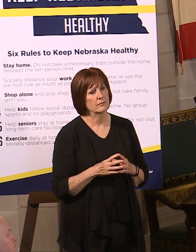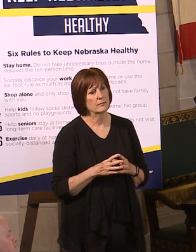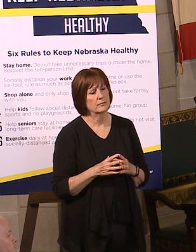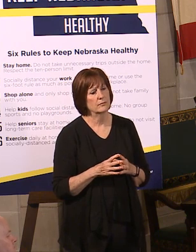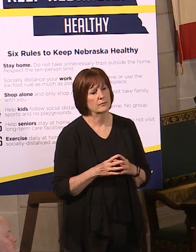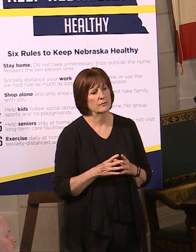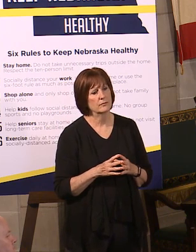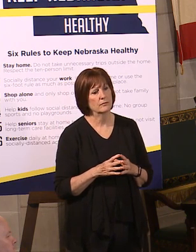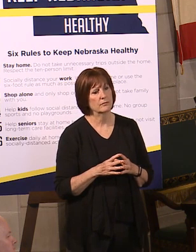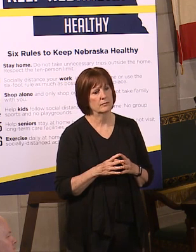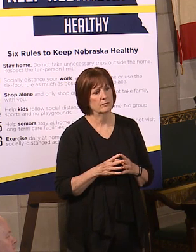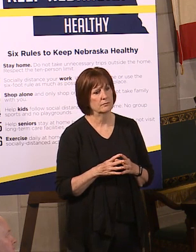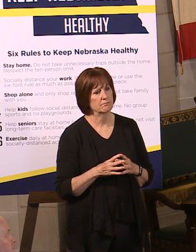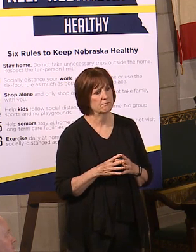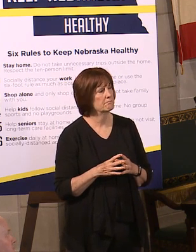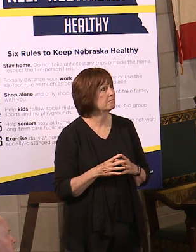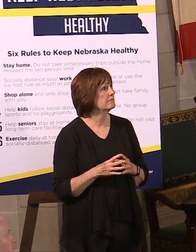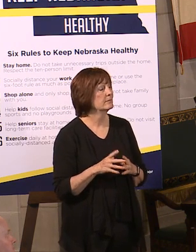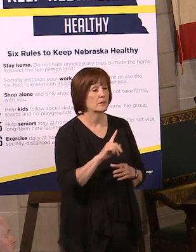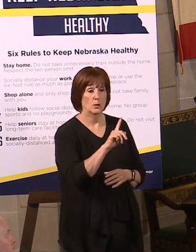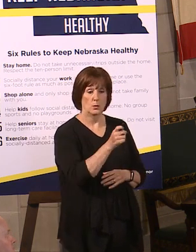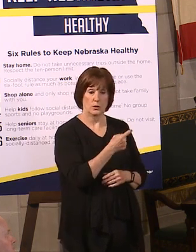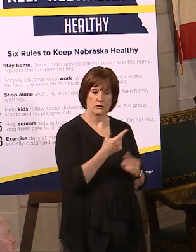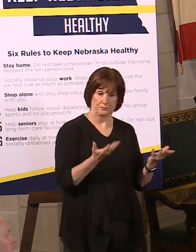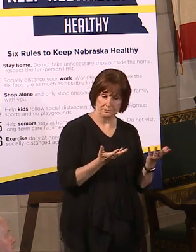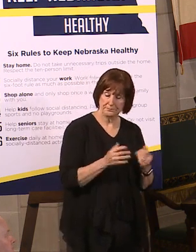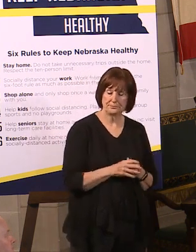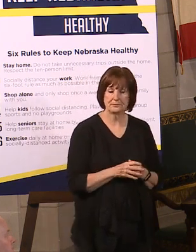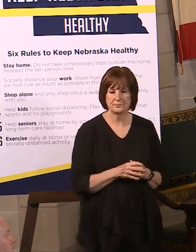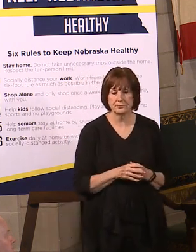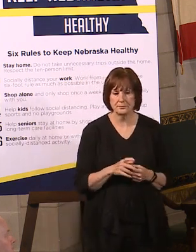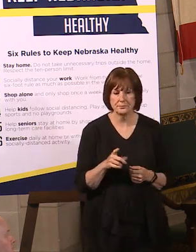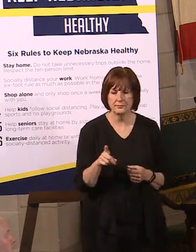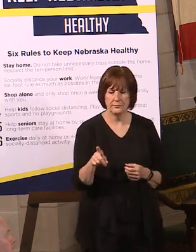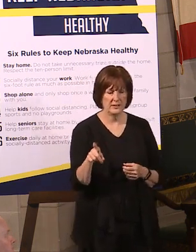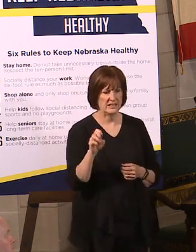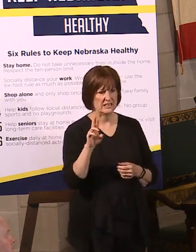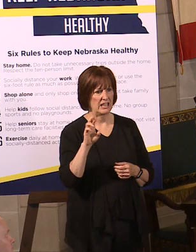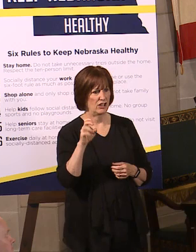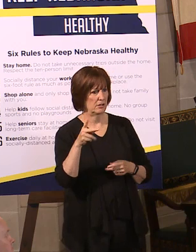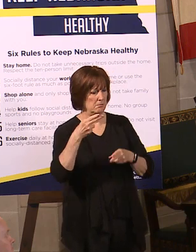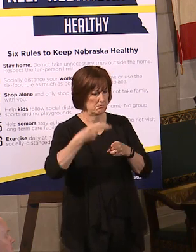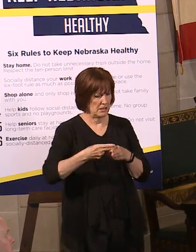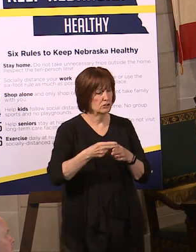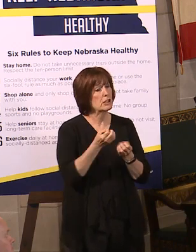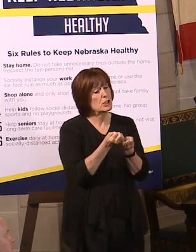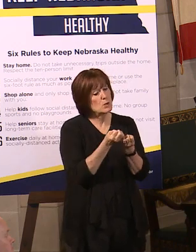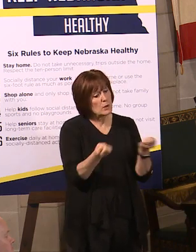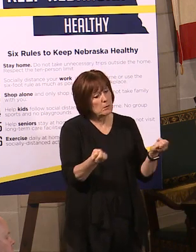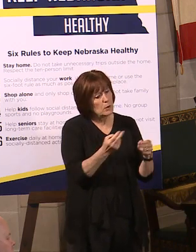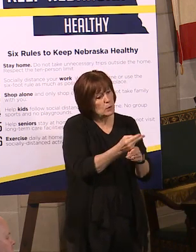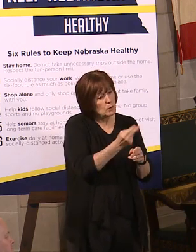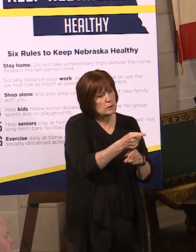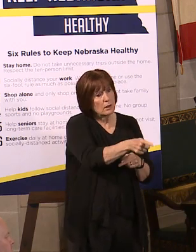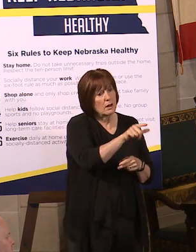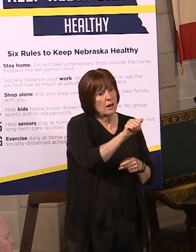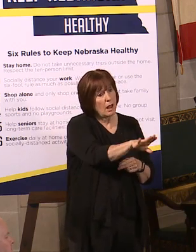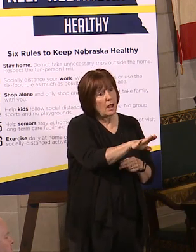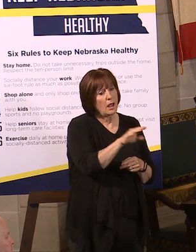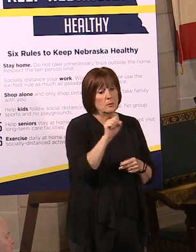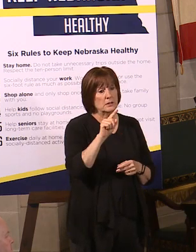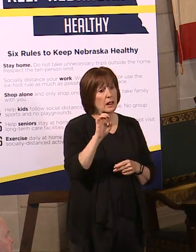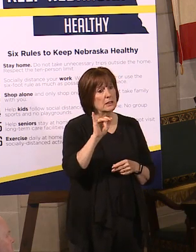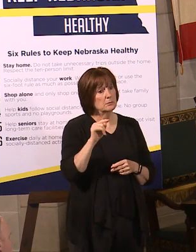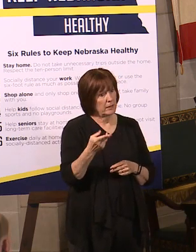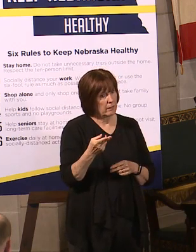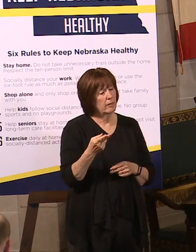And it is, yes. Yeah, so the question was, Derek said that the equipment that is being used in the lab here at St.